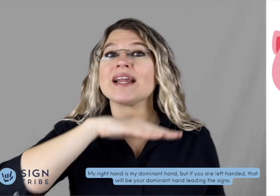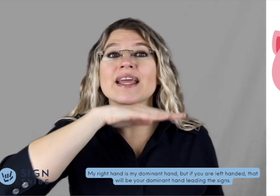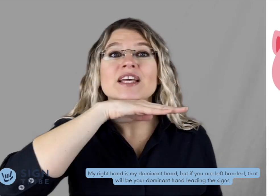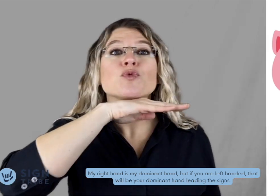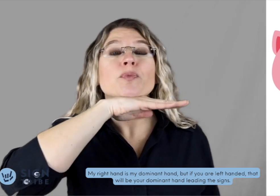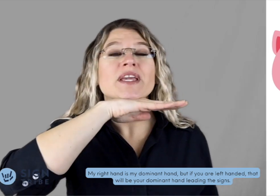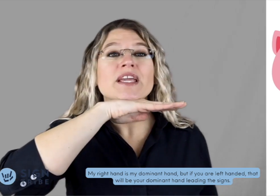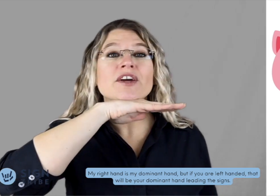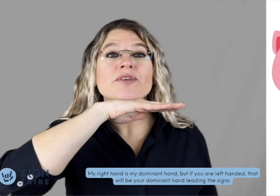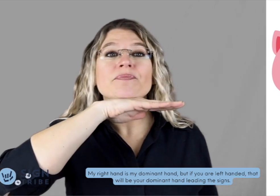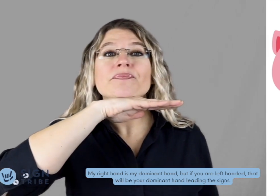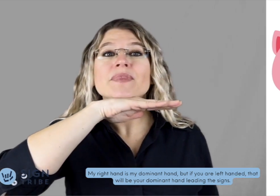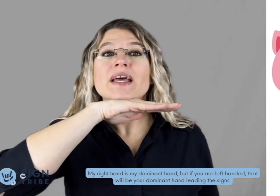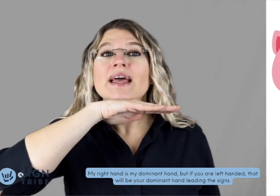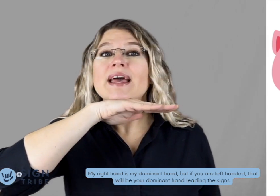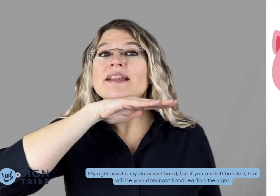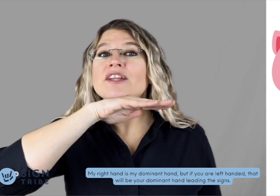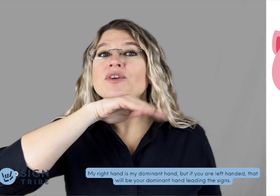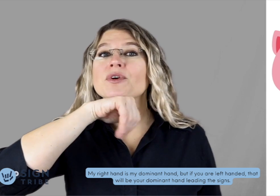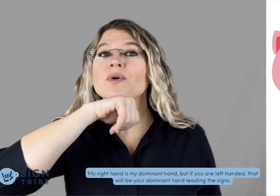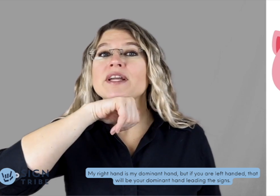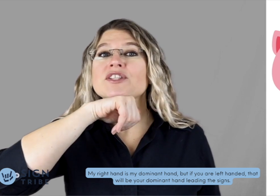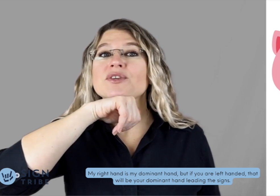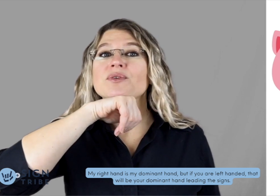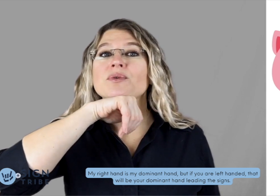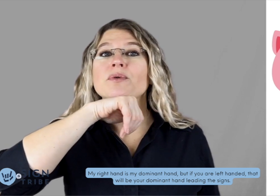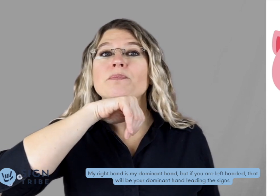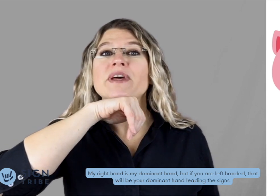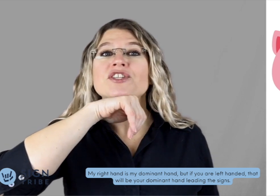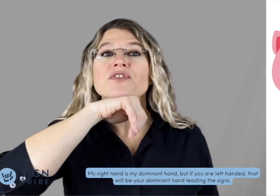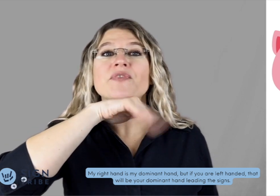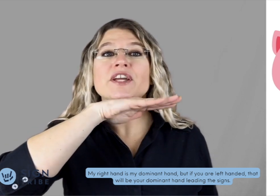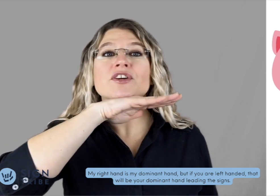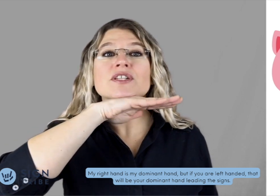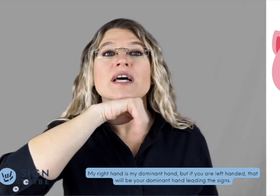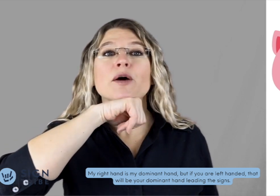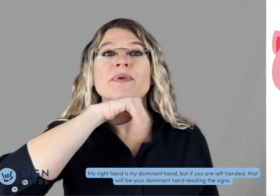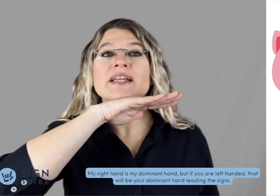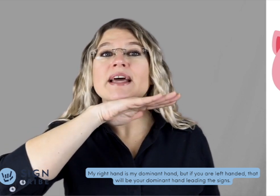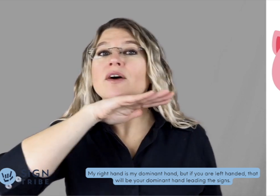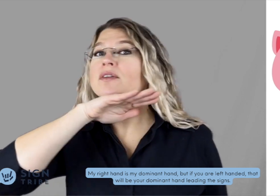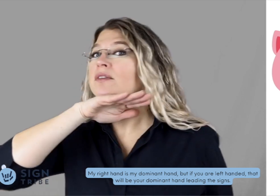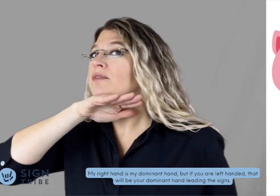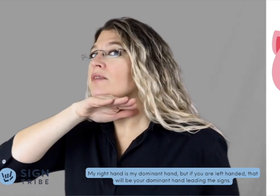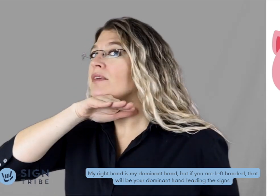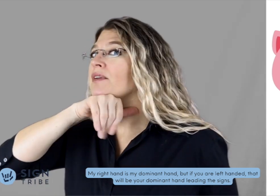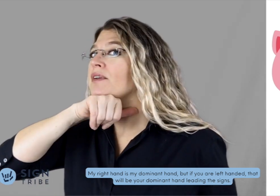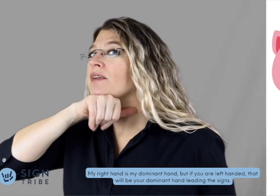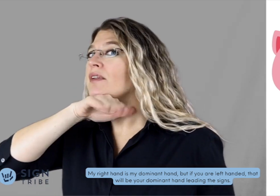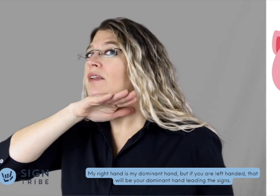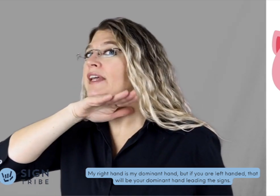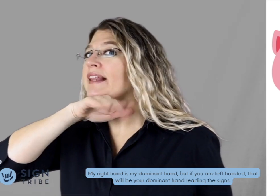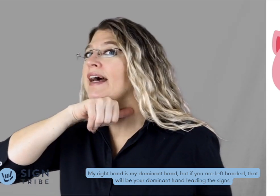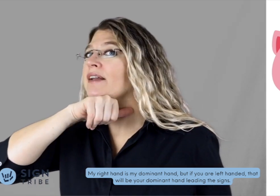hand will be here, and then you are going to bend your fingers up and down, like that,